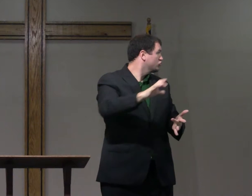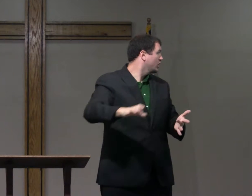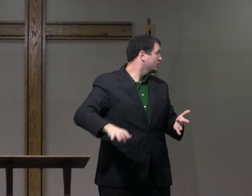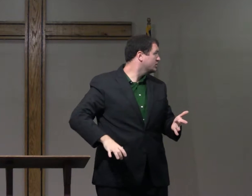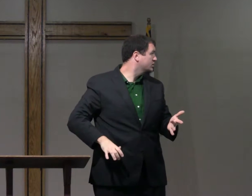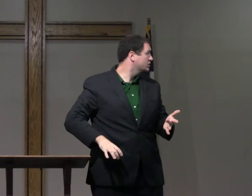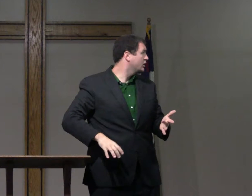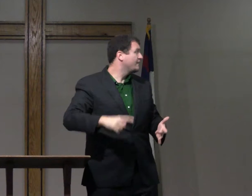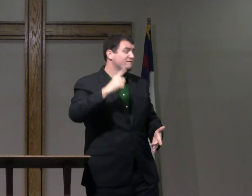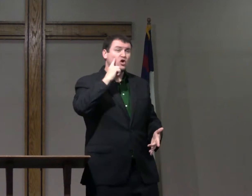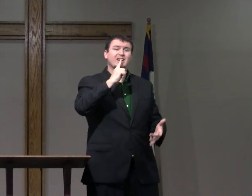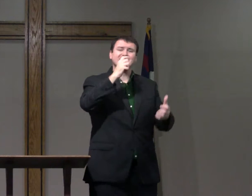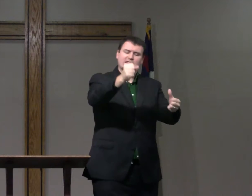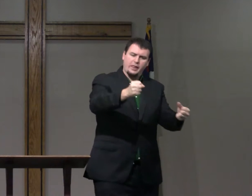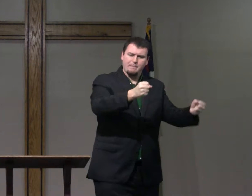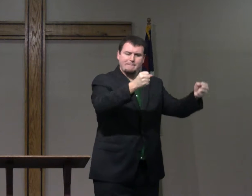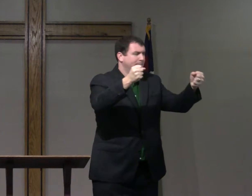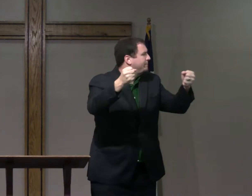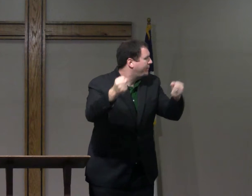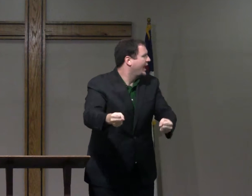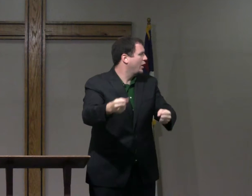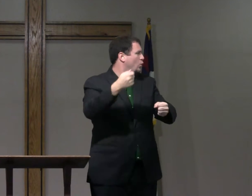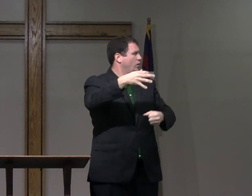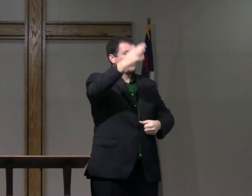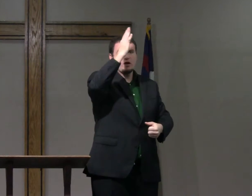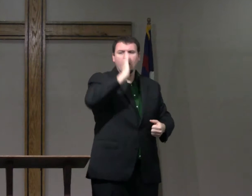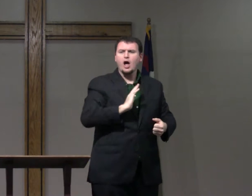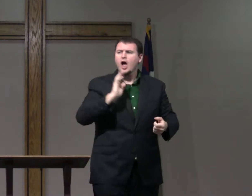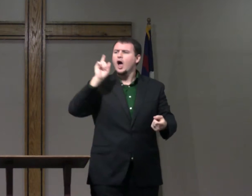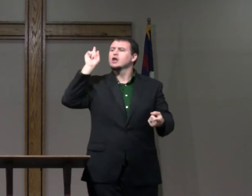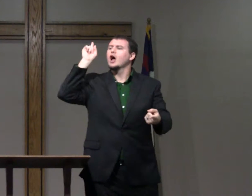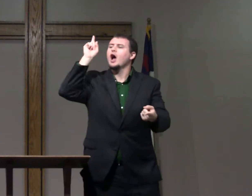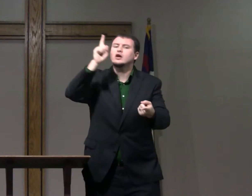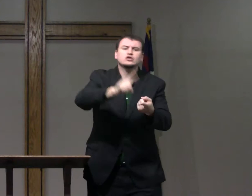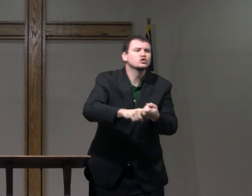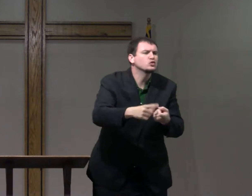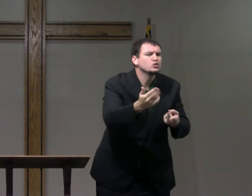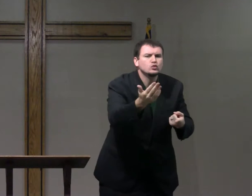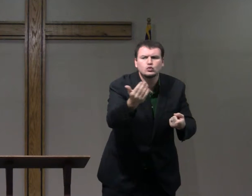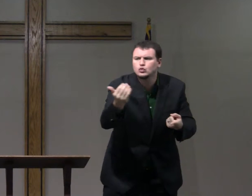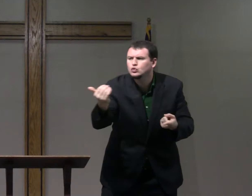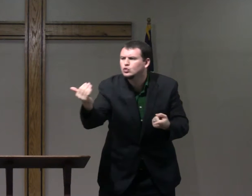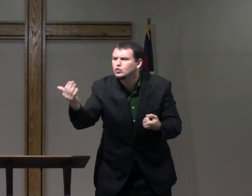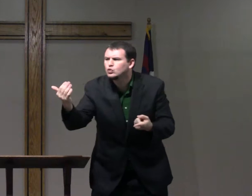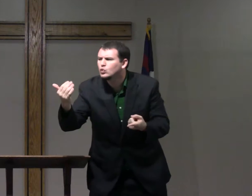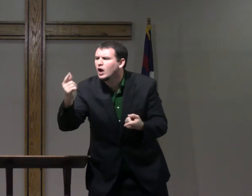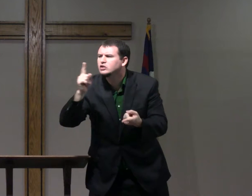not ashamed of the gospel of Christ. For it is the power of God unto salvation.